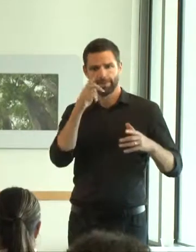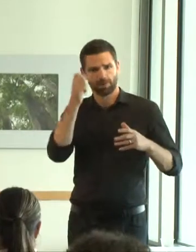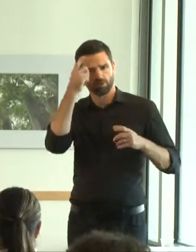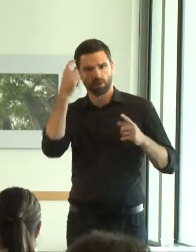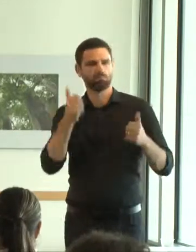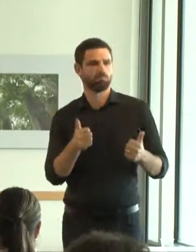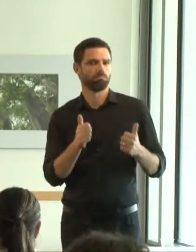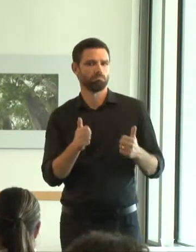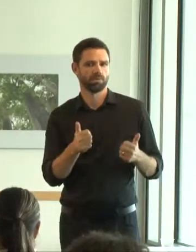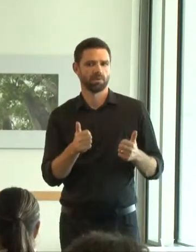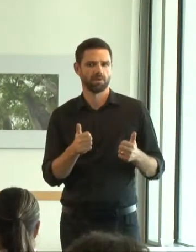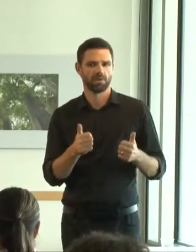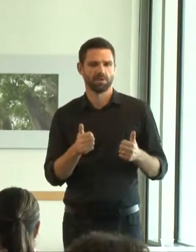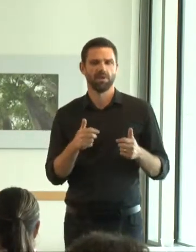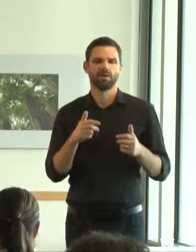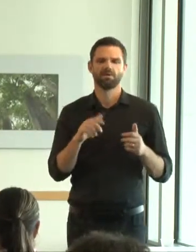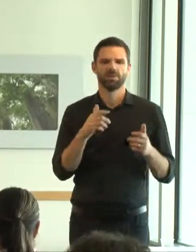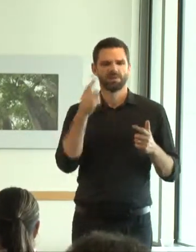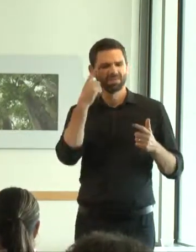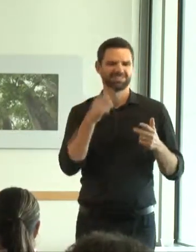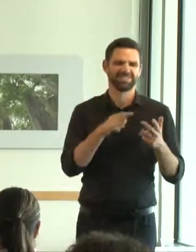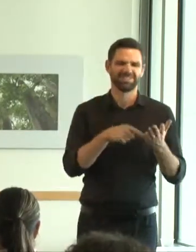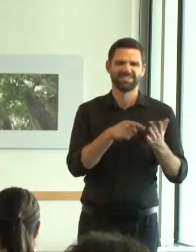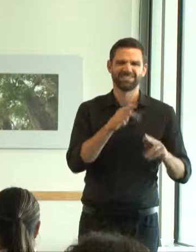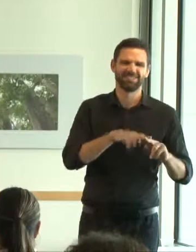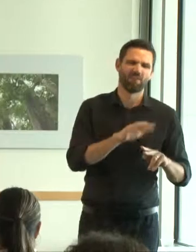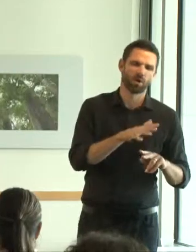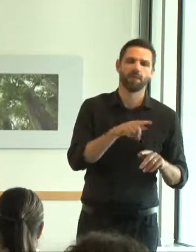more so, than something such as TIFF. So the signs are encouraging, I think.